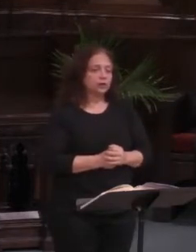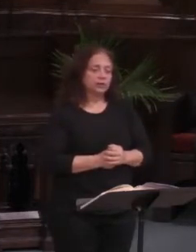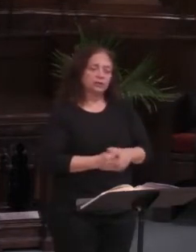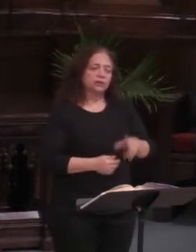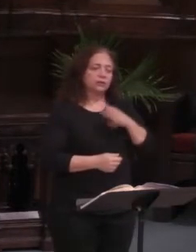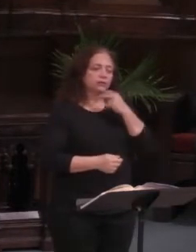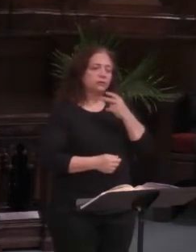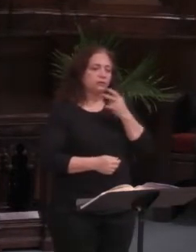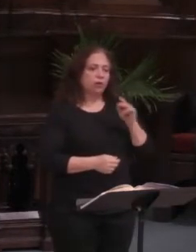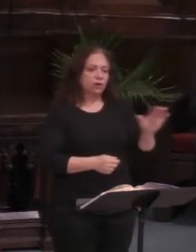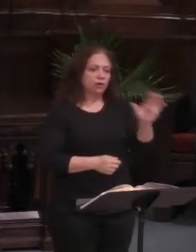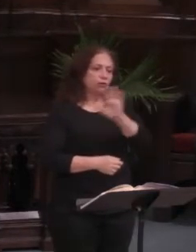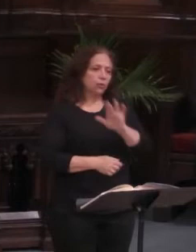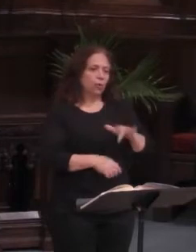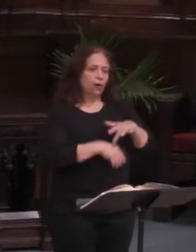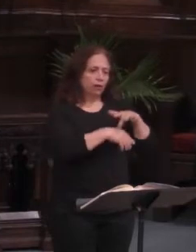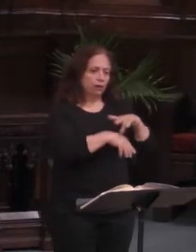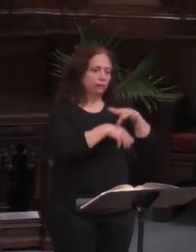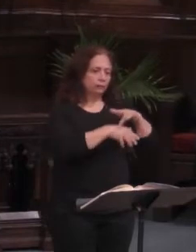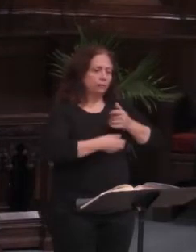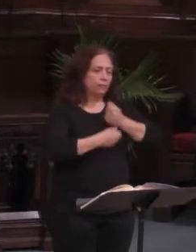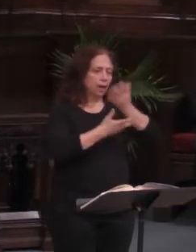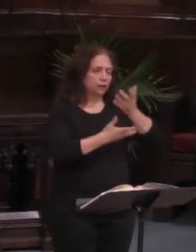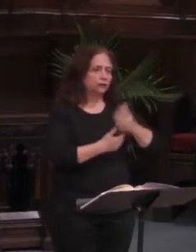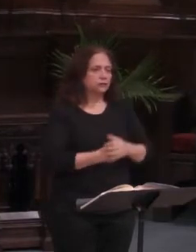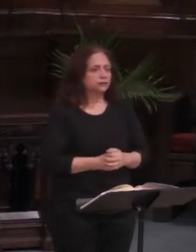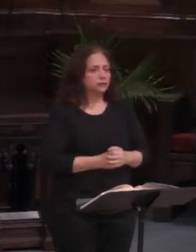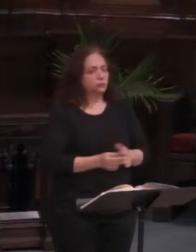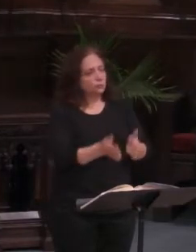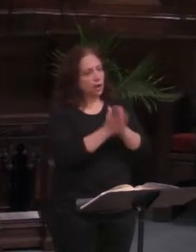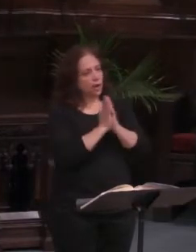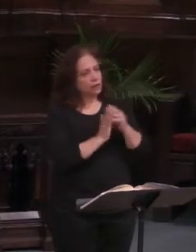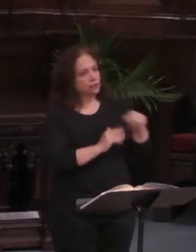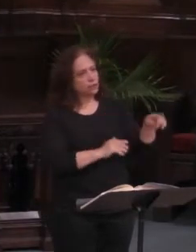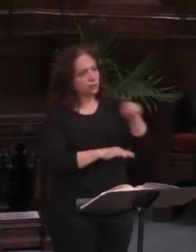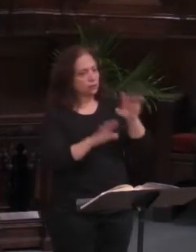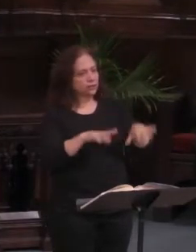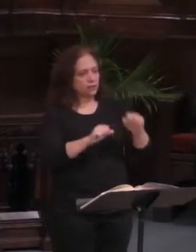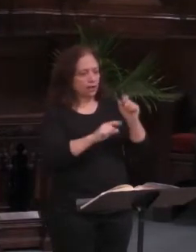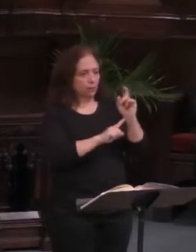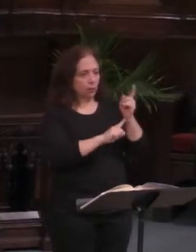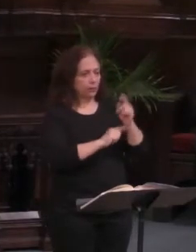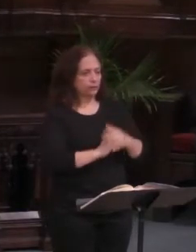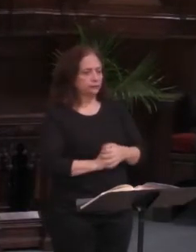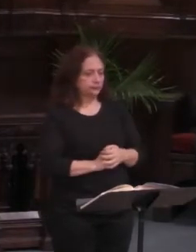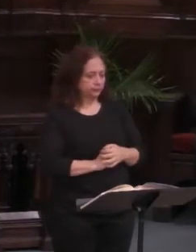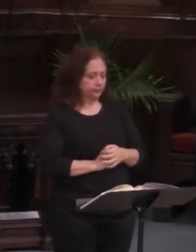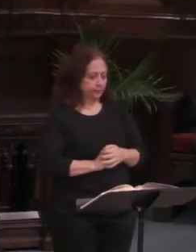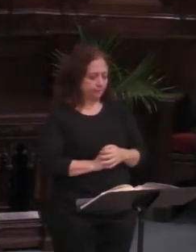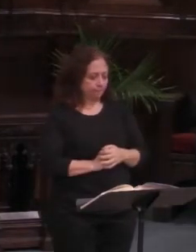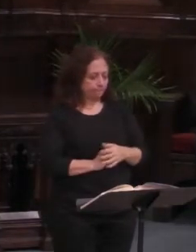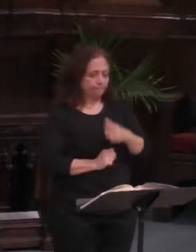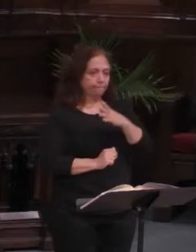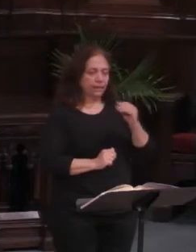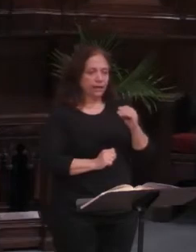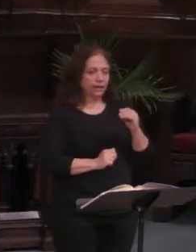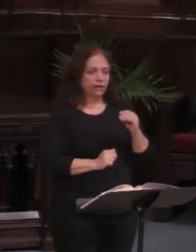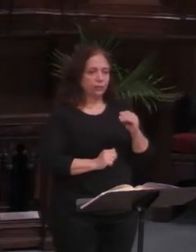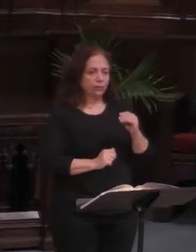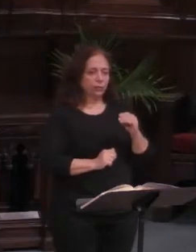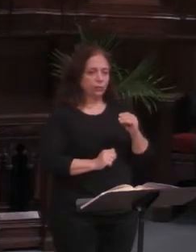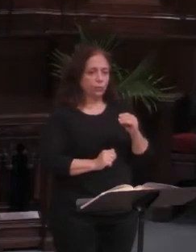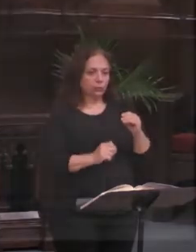to your lament. We are asking you to take a moment and to open